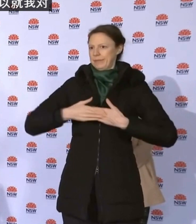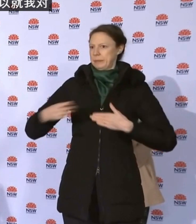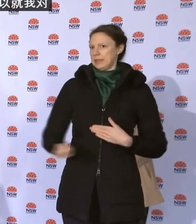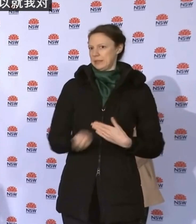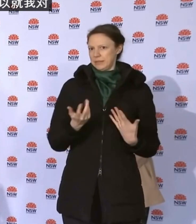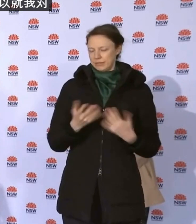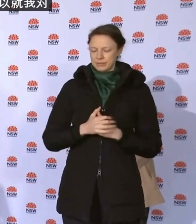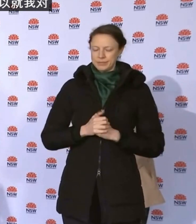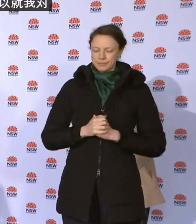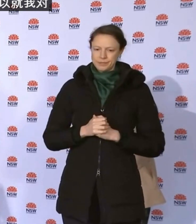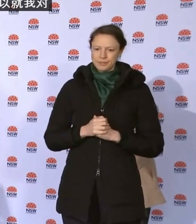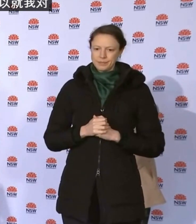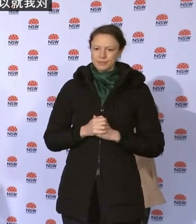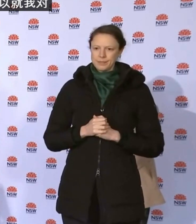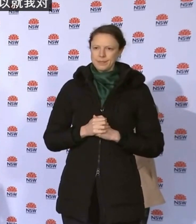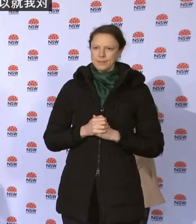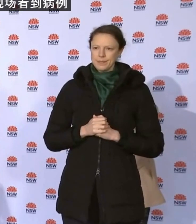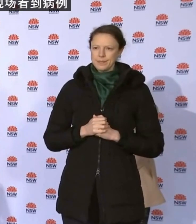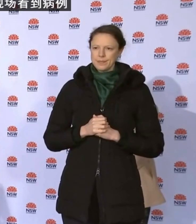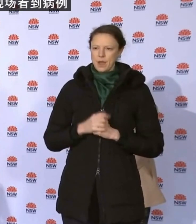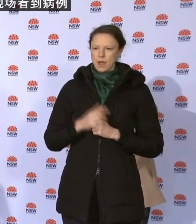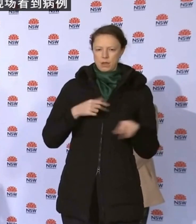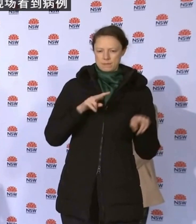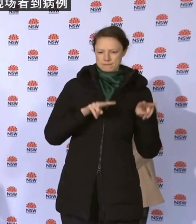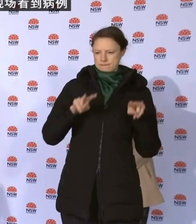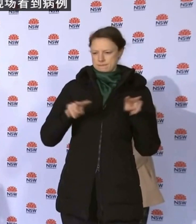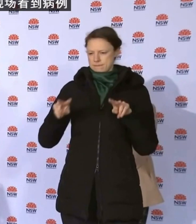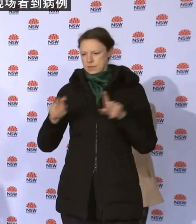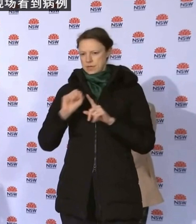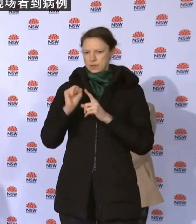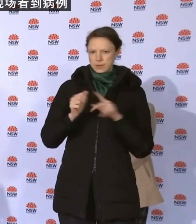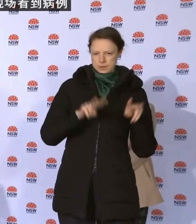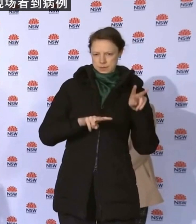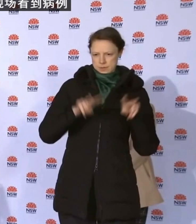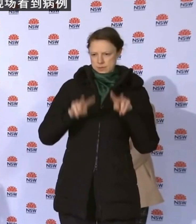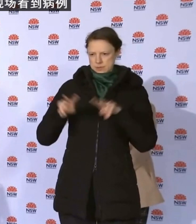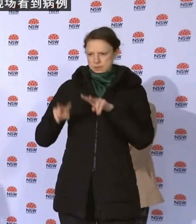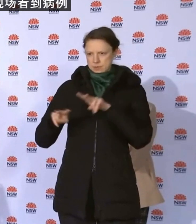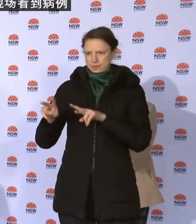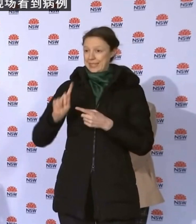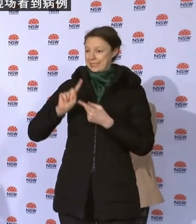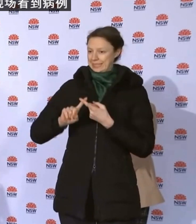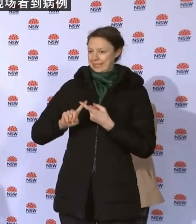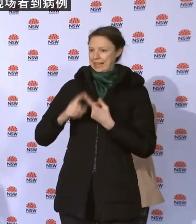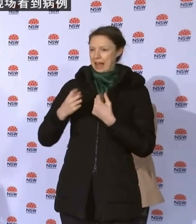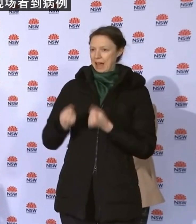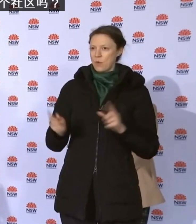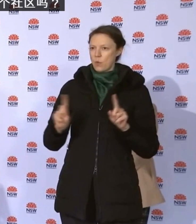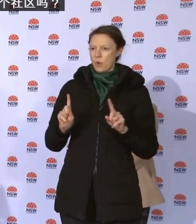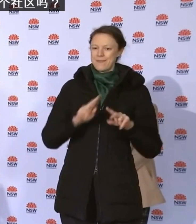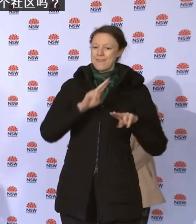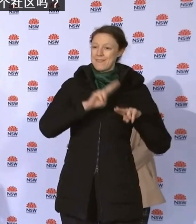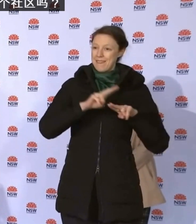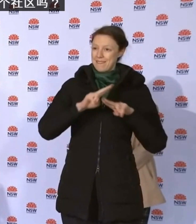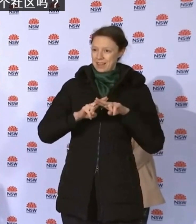of increased concern. So in terms of my assessment of the situation at the moment, is we still see cases in the Fairfield